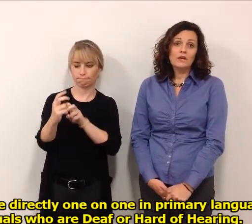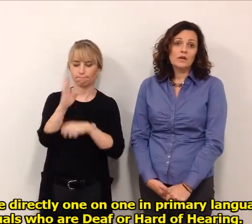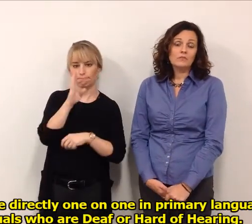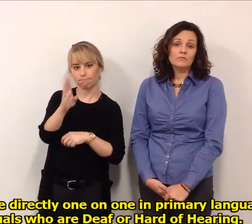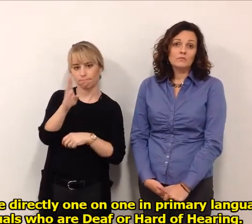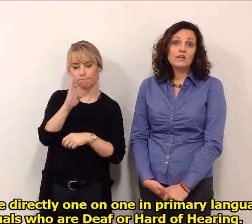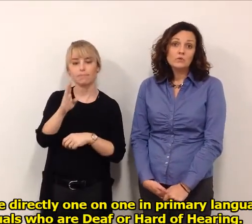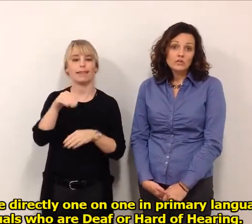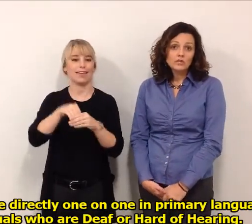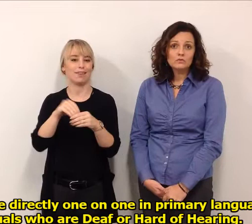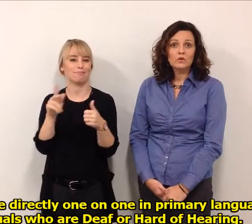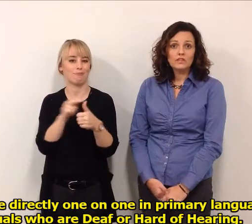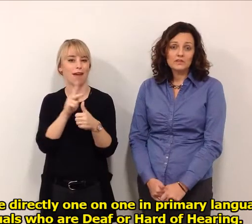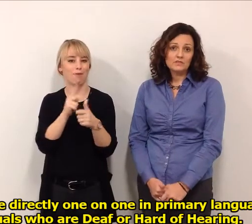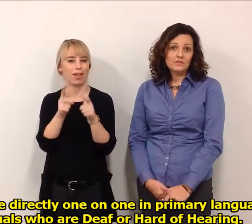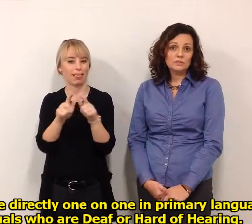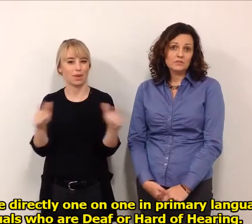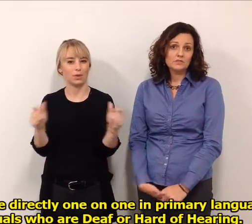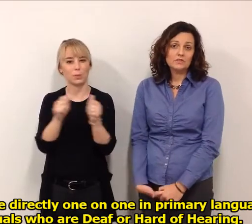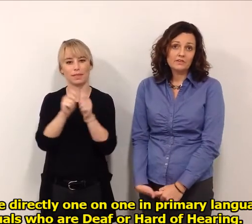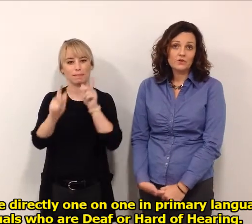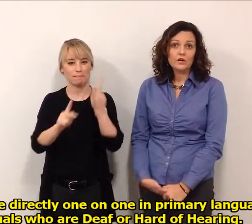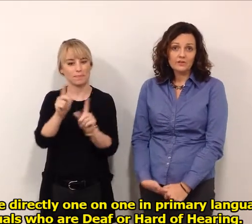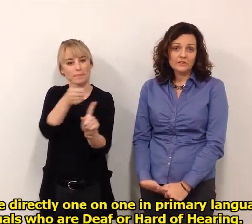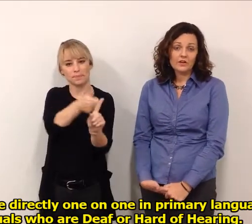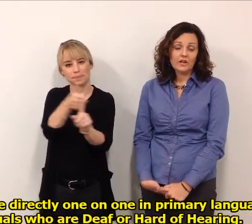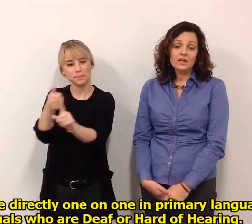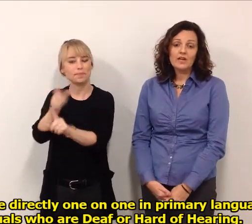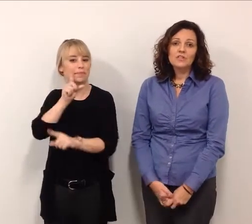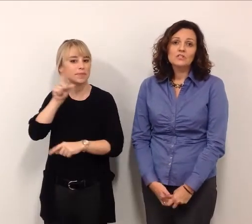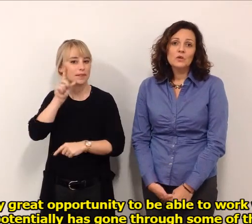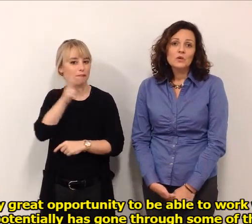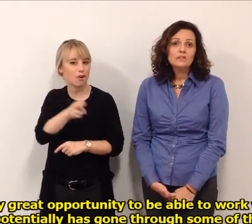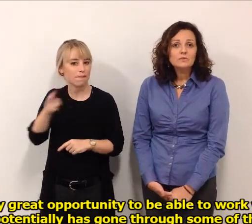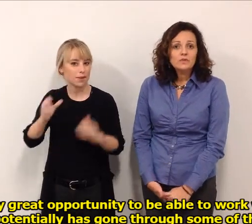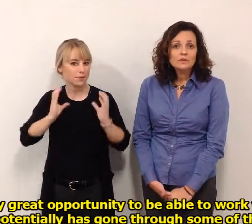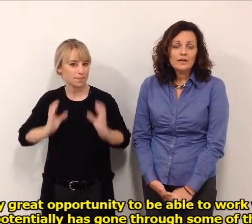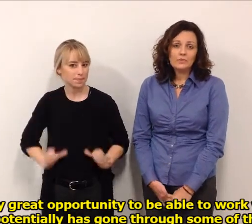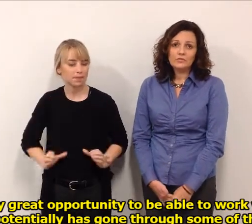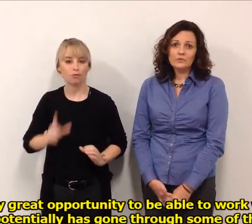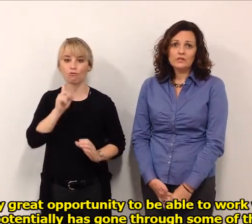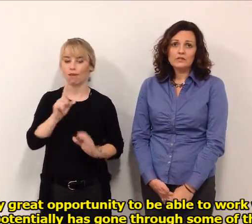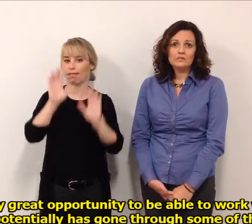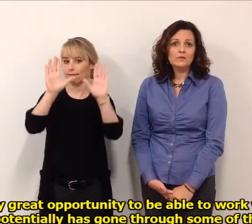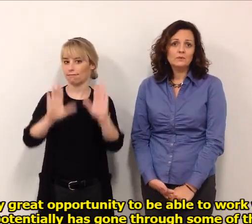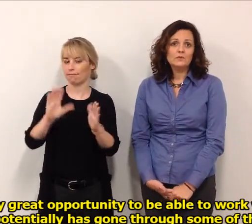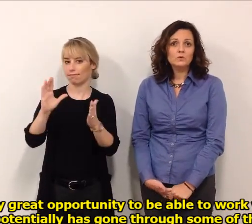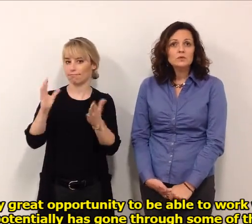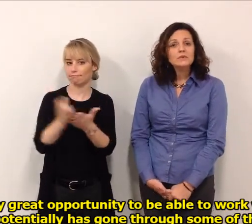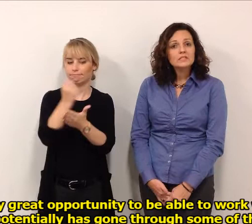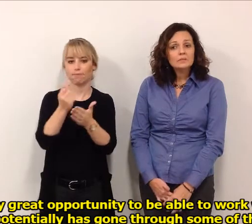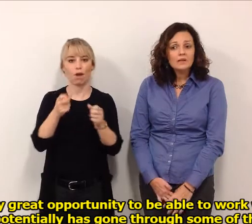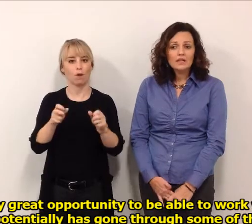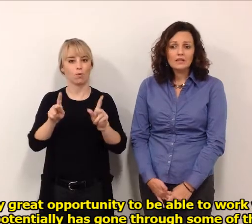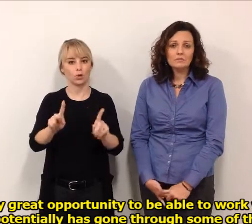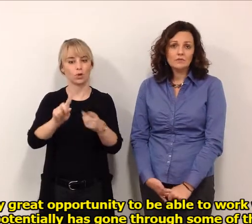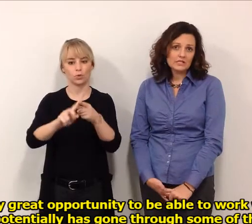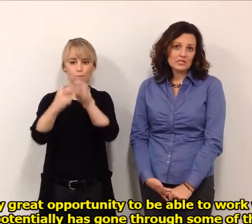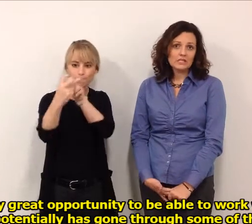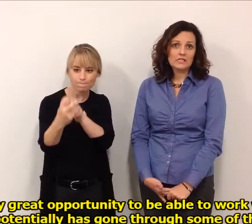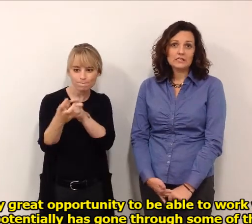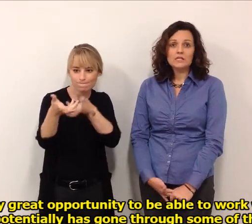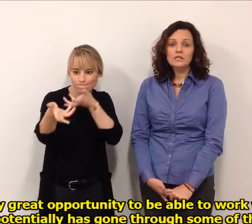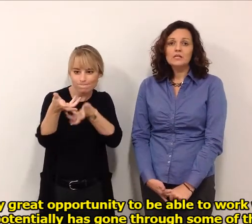primary language with individuals who are deaf or hard of hearing. So it's a really great opportunity to be able to work with somebody